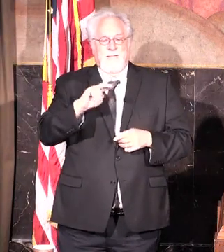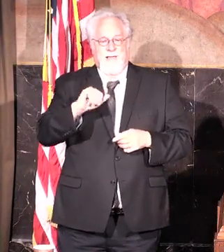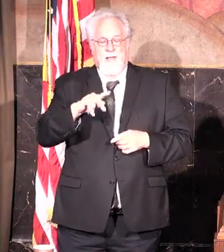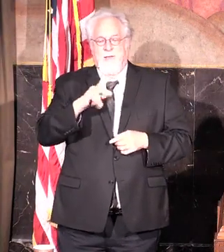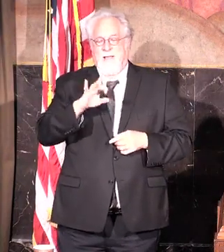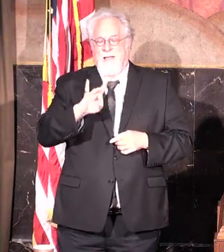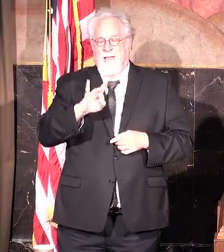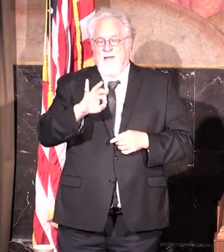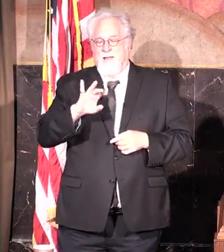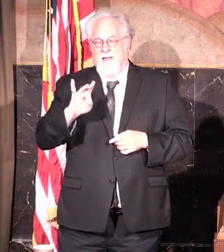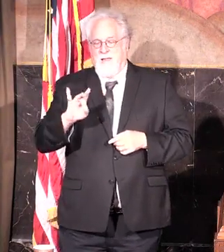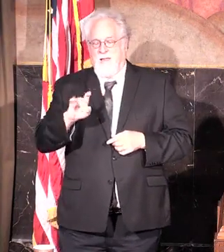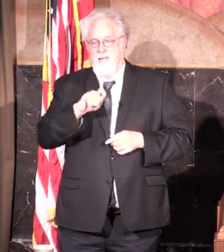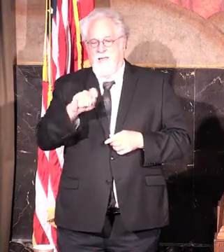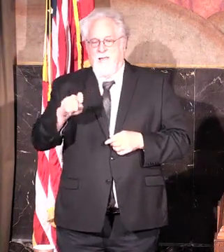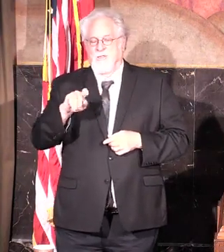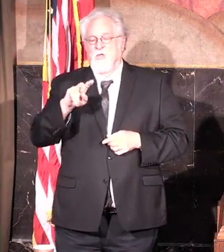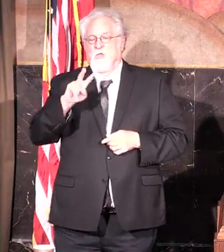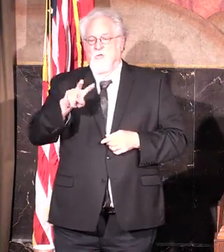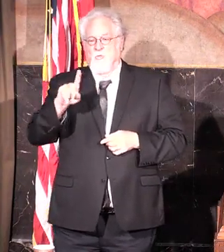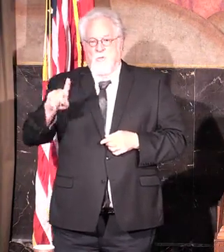898-211,